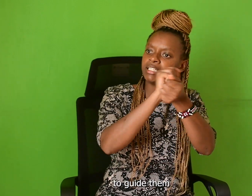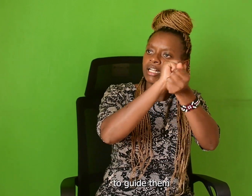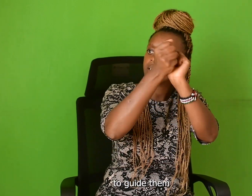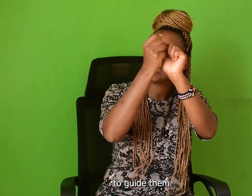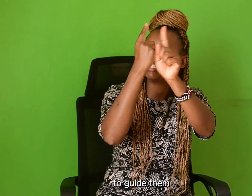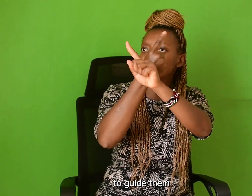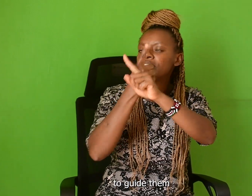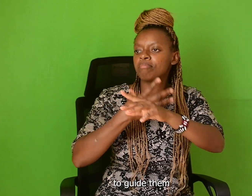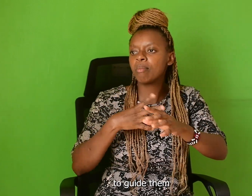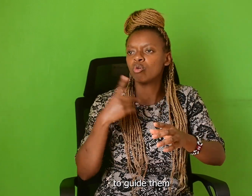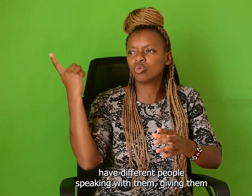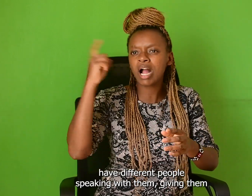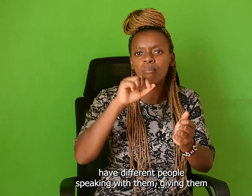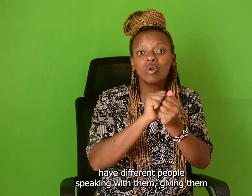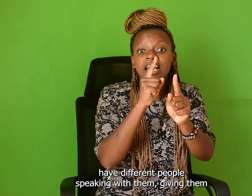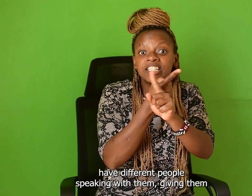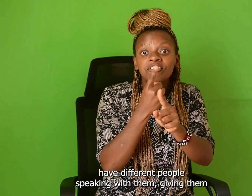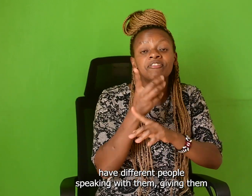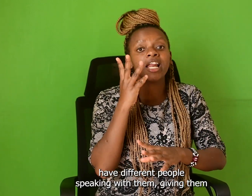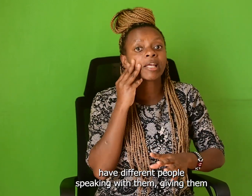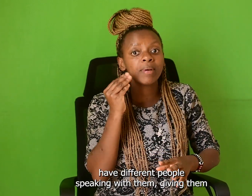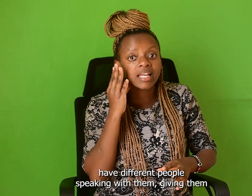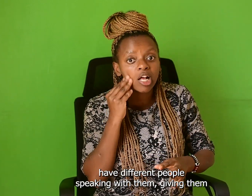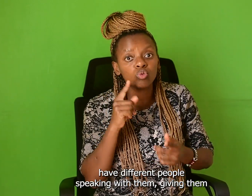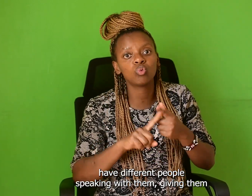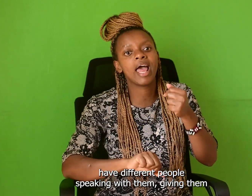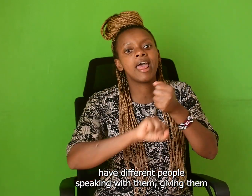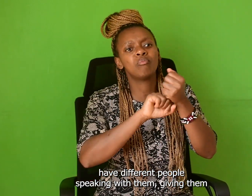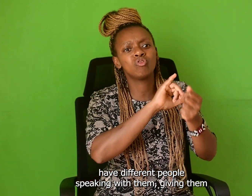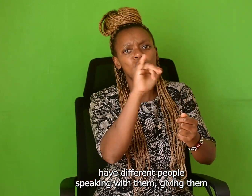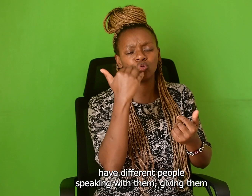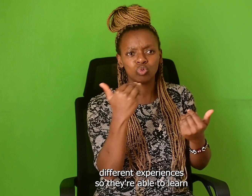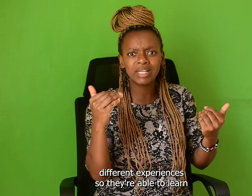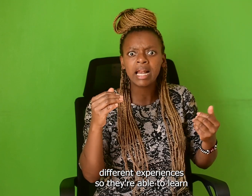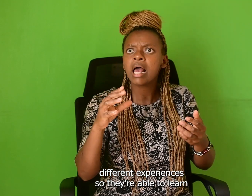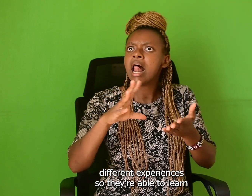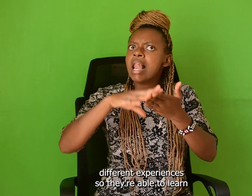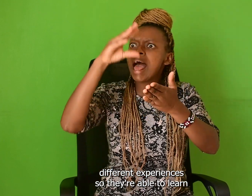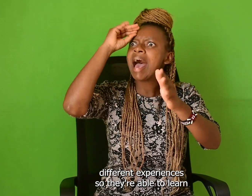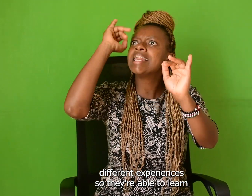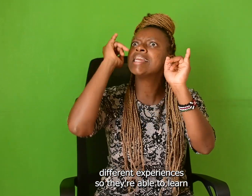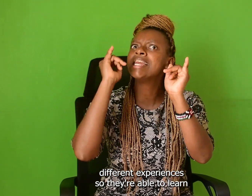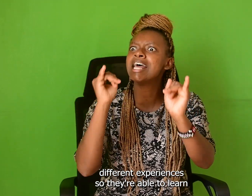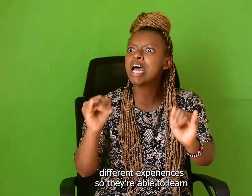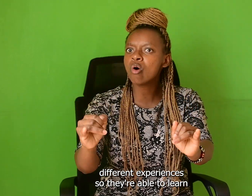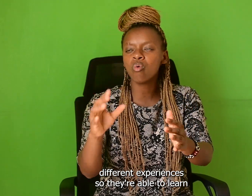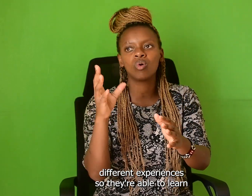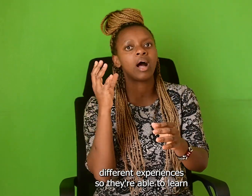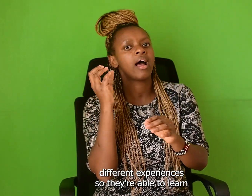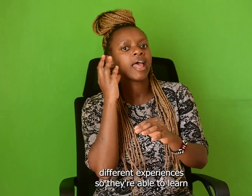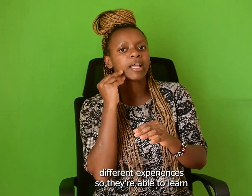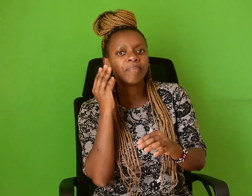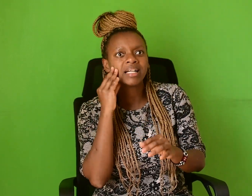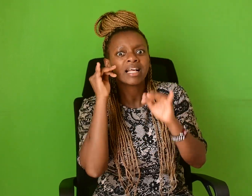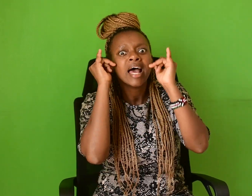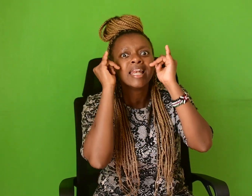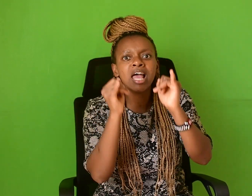to guide them, have different people speaking with them, giving them different experiences, so they're able to learn